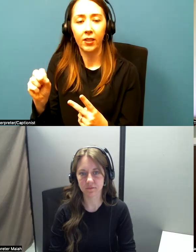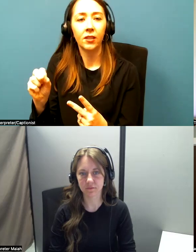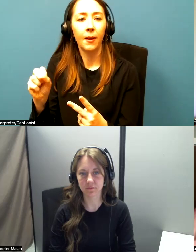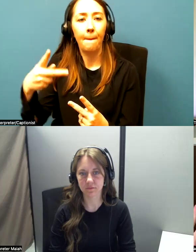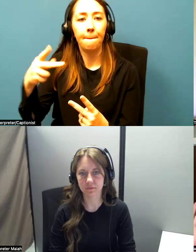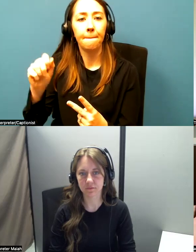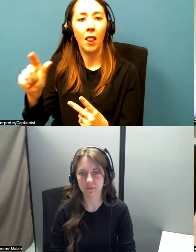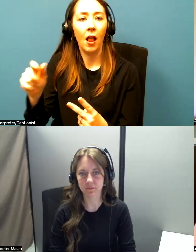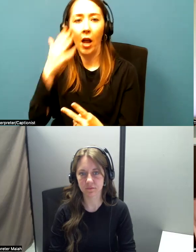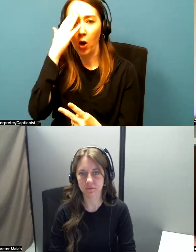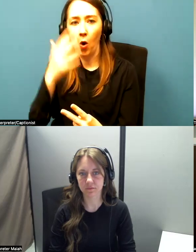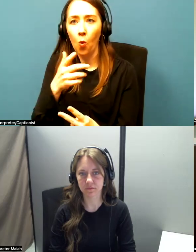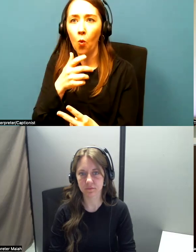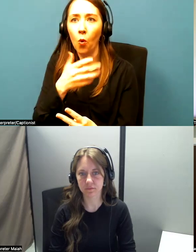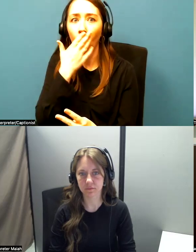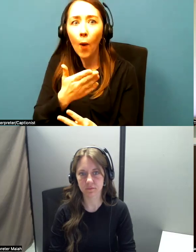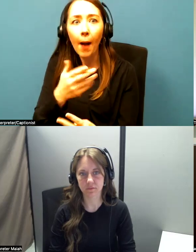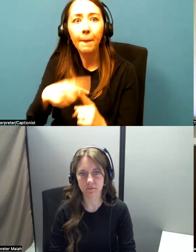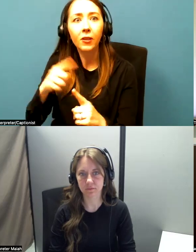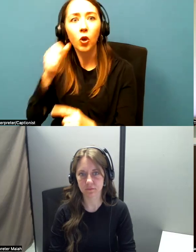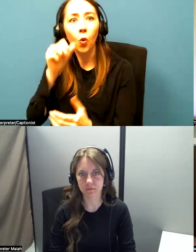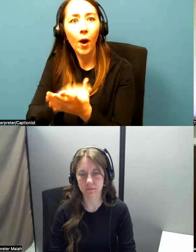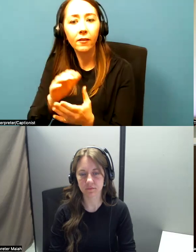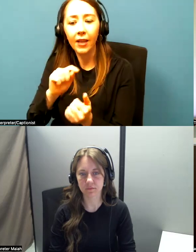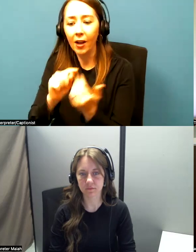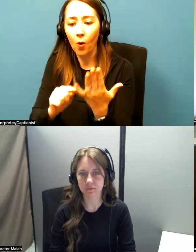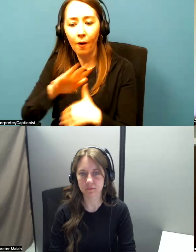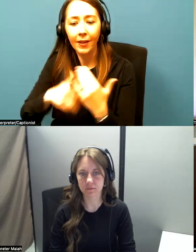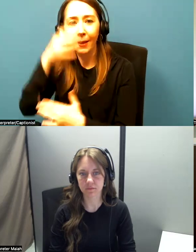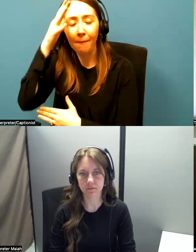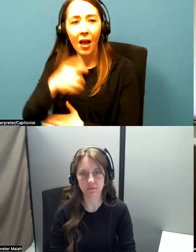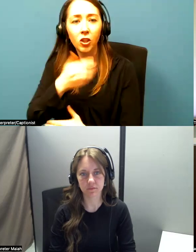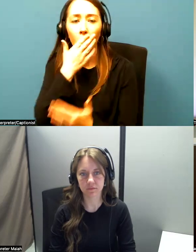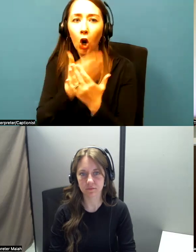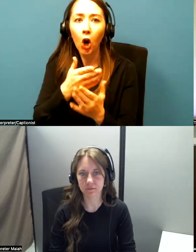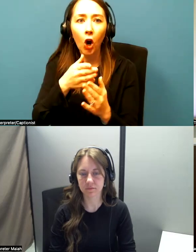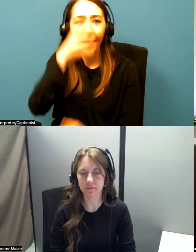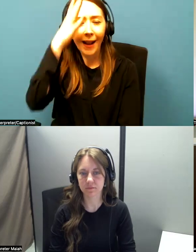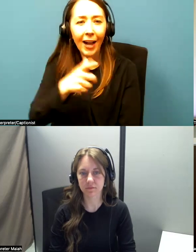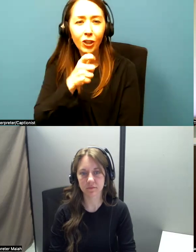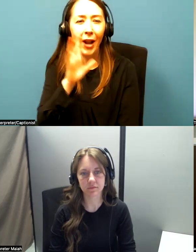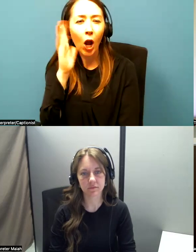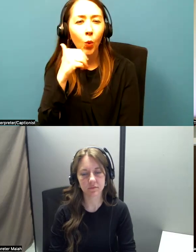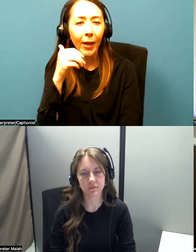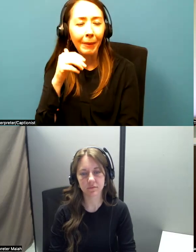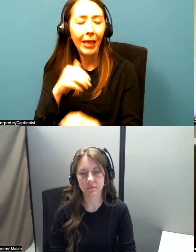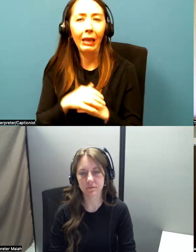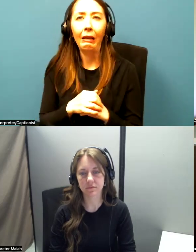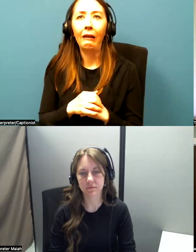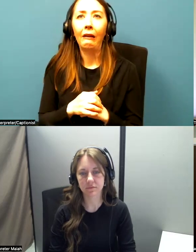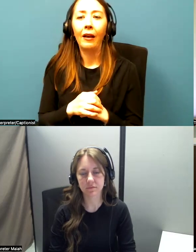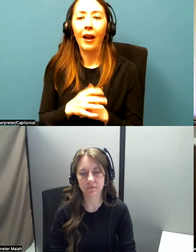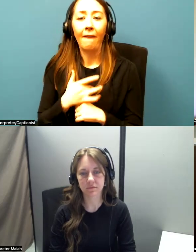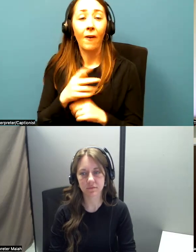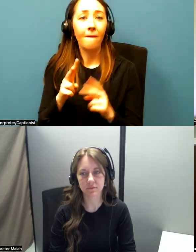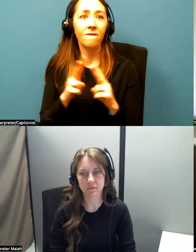wives. I know these men, and they're really good guys. They're not creepy. I feel